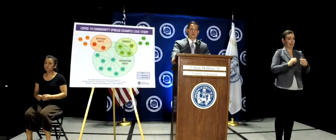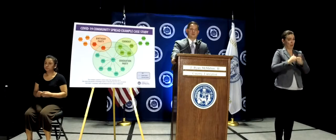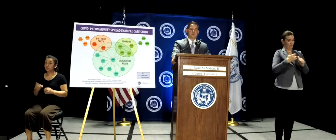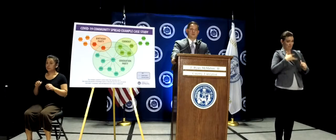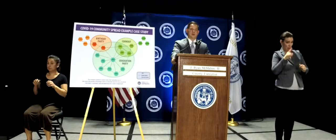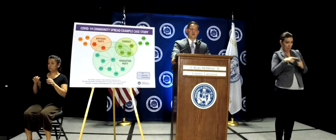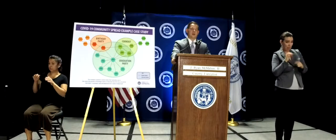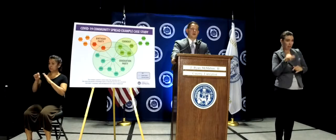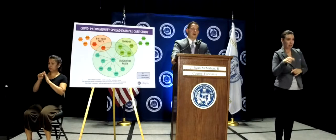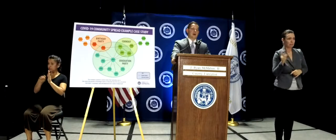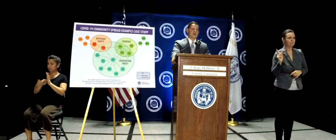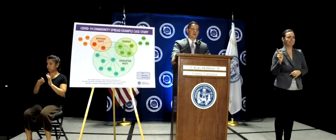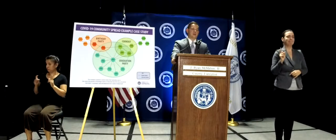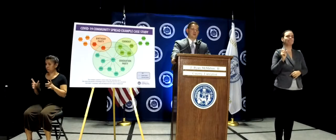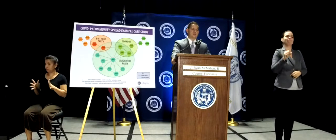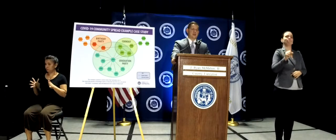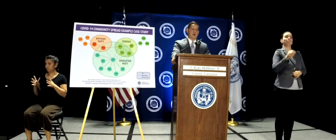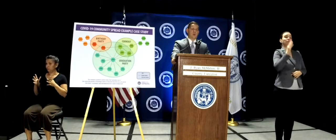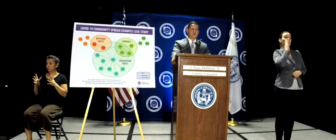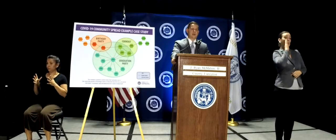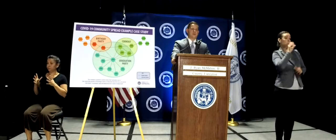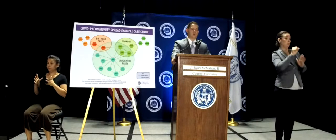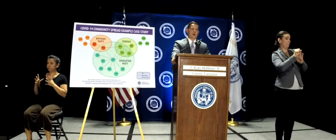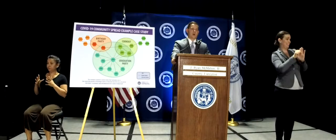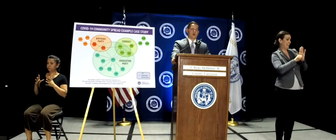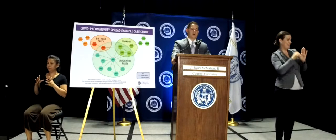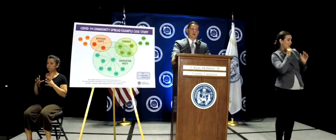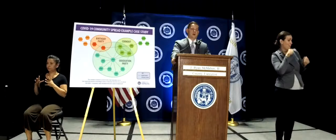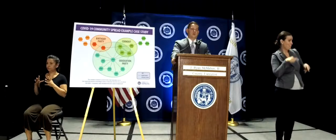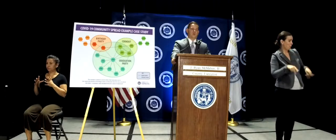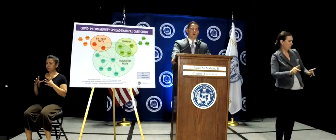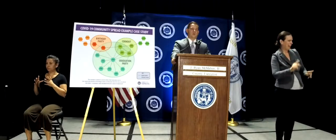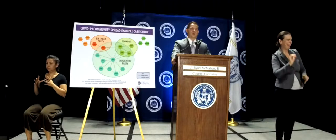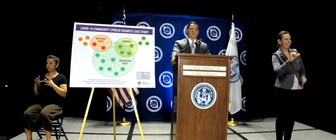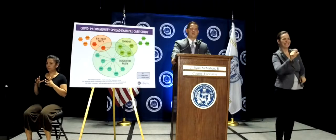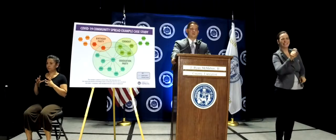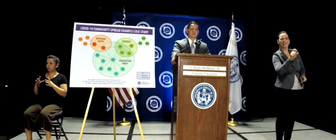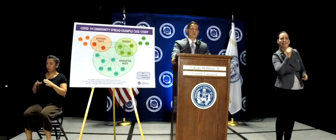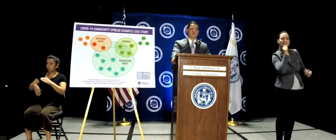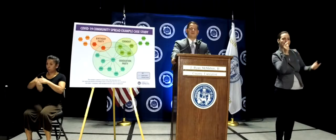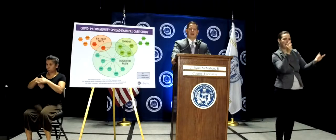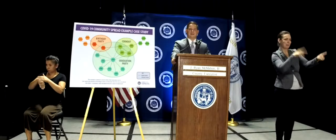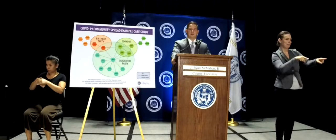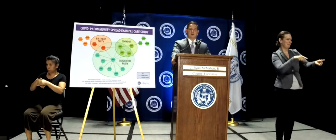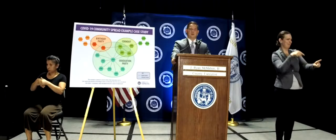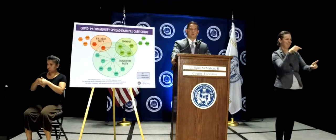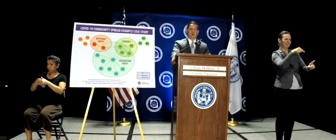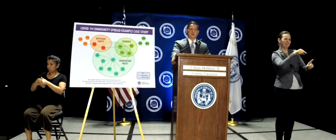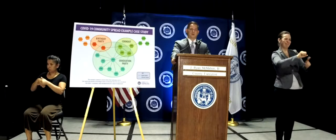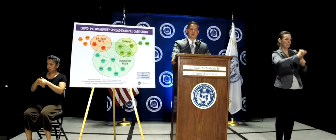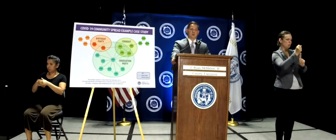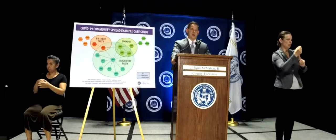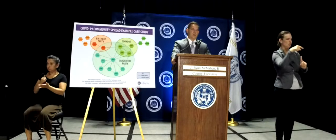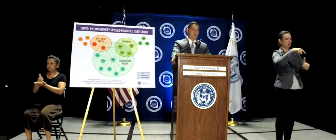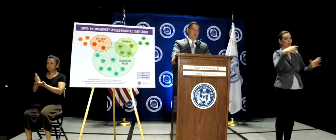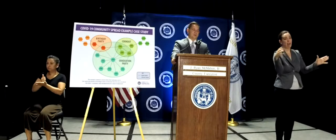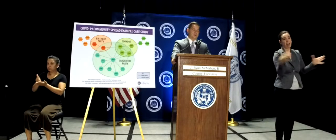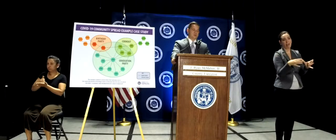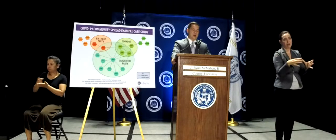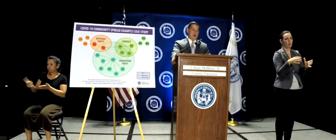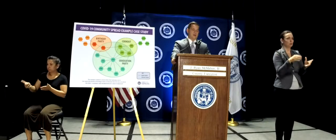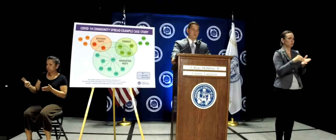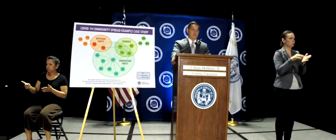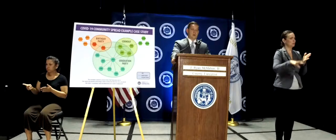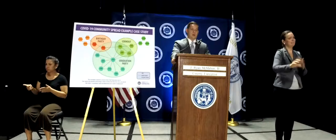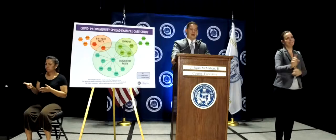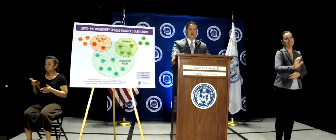was a mistake. Here on Thursday, I wasn't as aware of what was the event. I was more concerned about, did